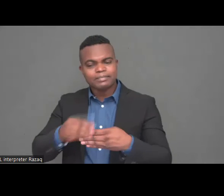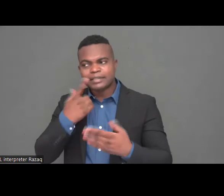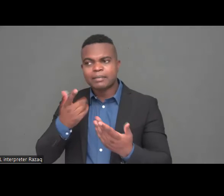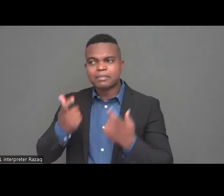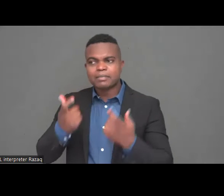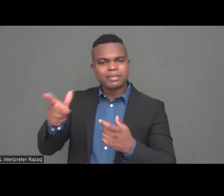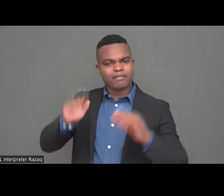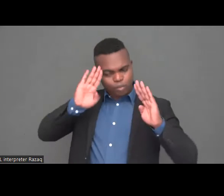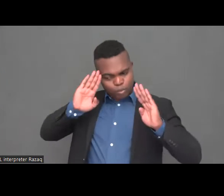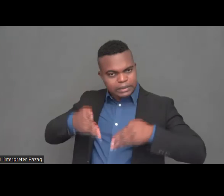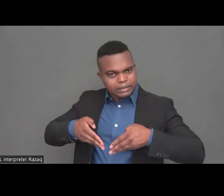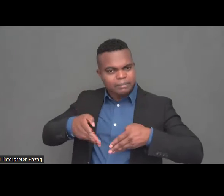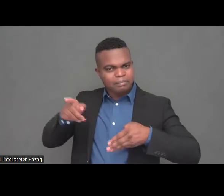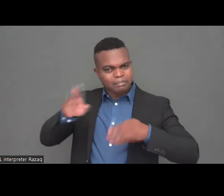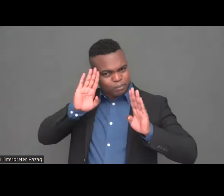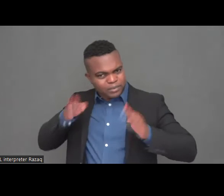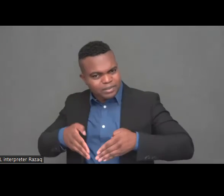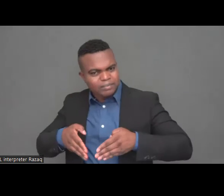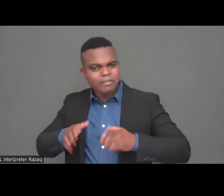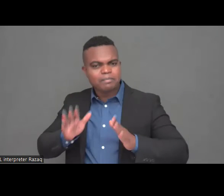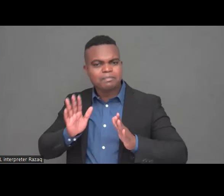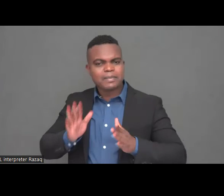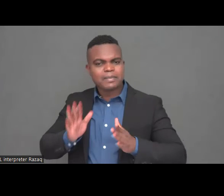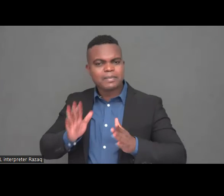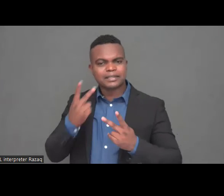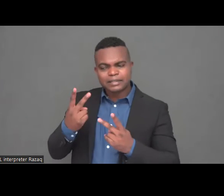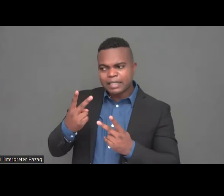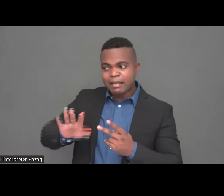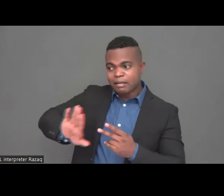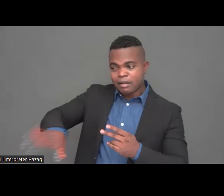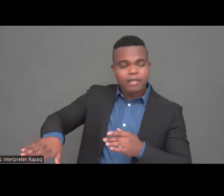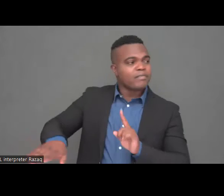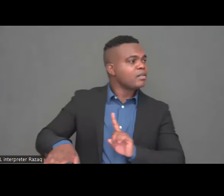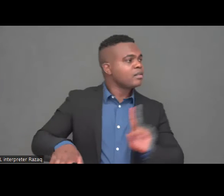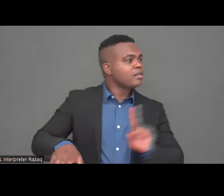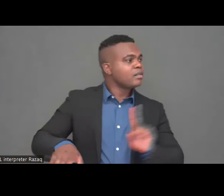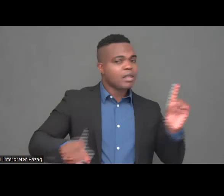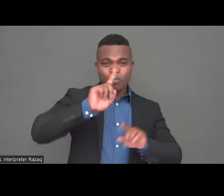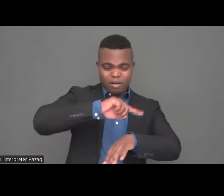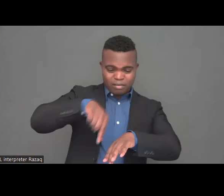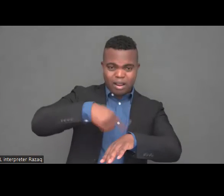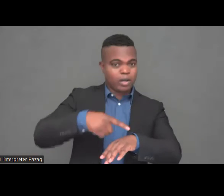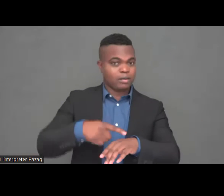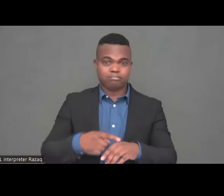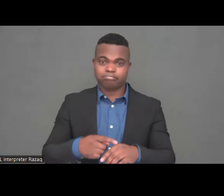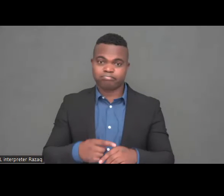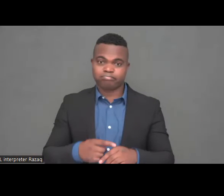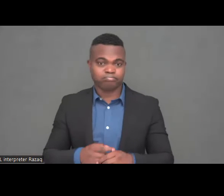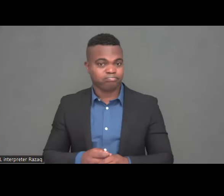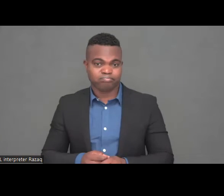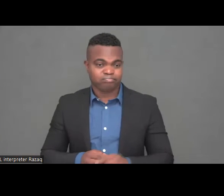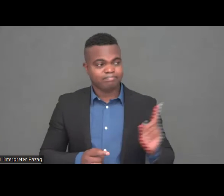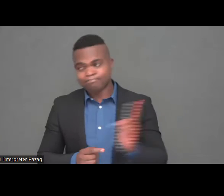pharmacy, she can't be queuing in the food store, she can't be queuing in the bank